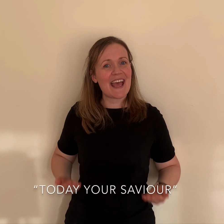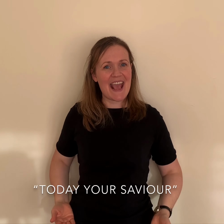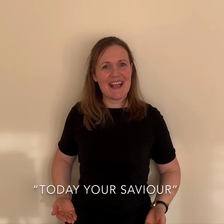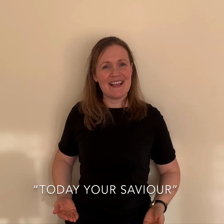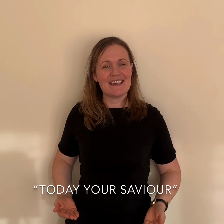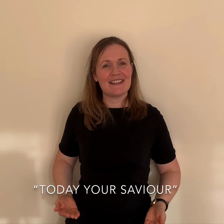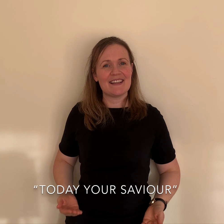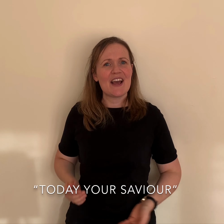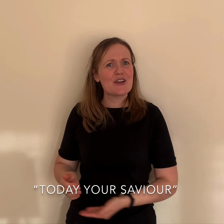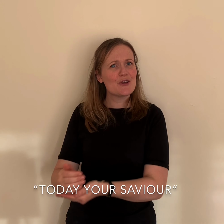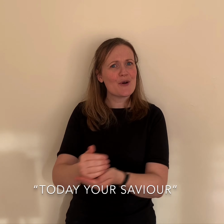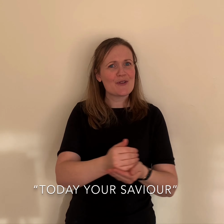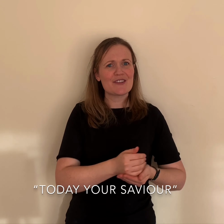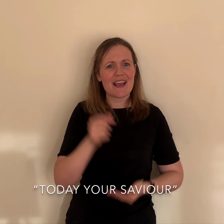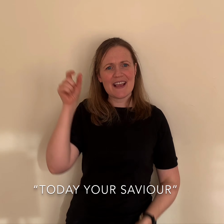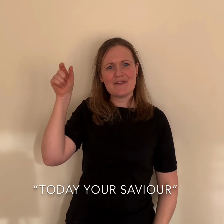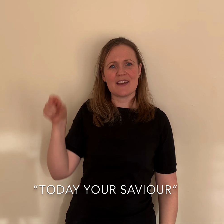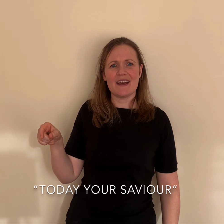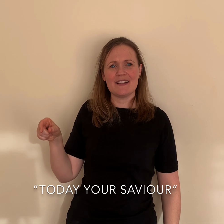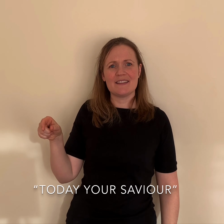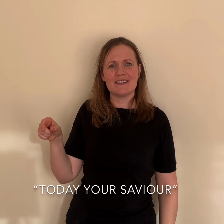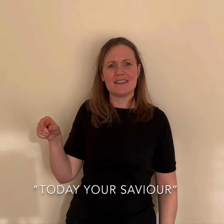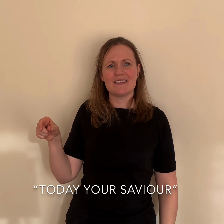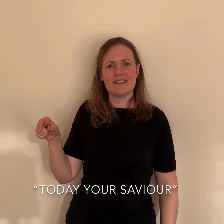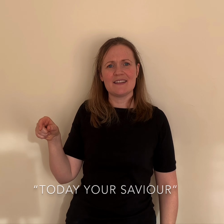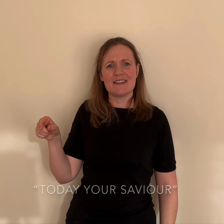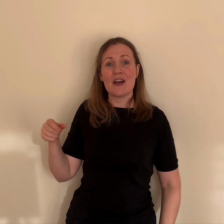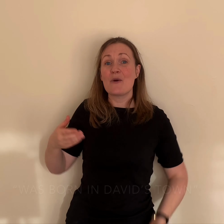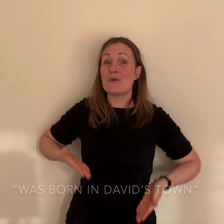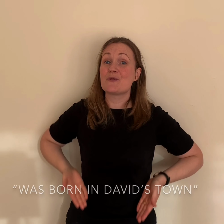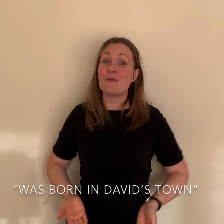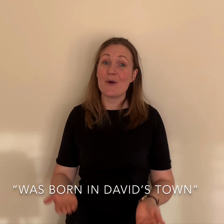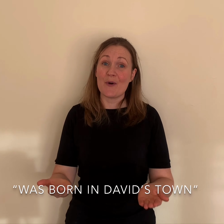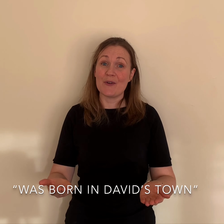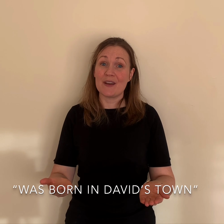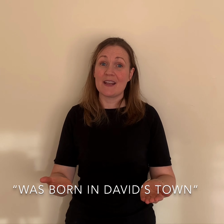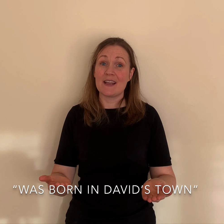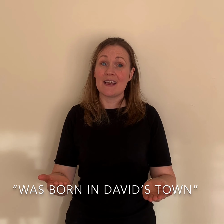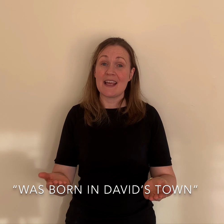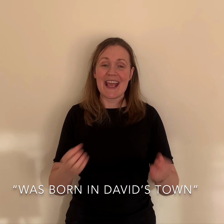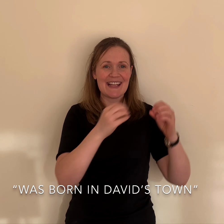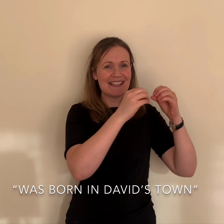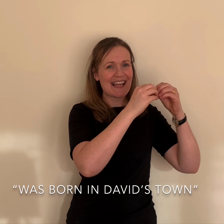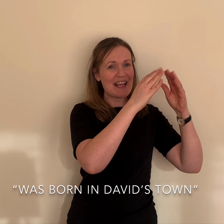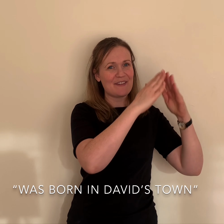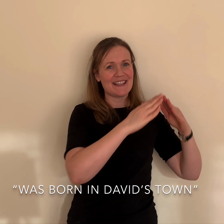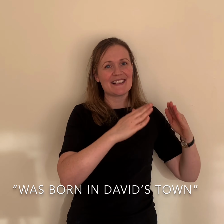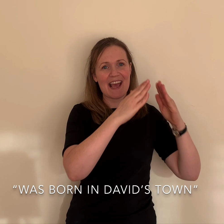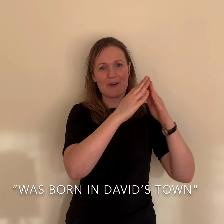Today, your saviour was born in David's town.